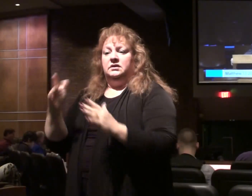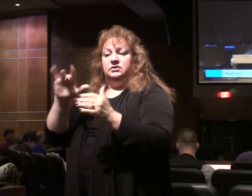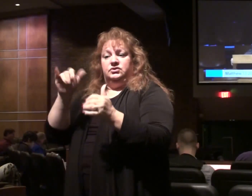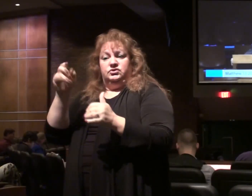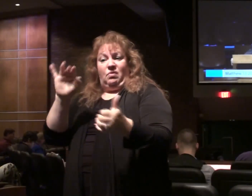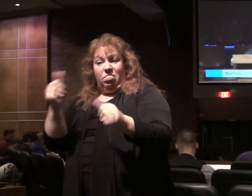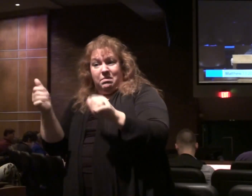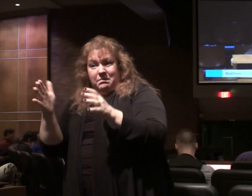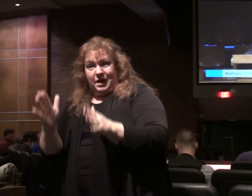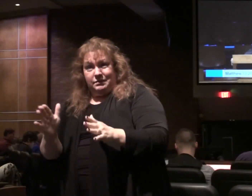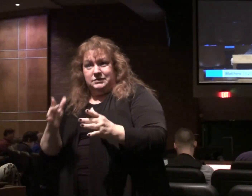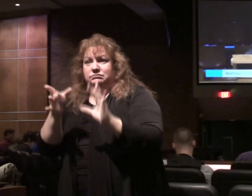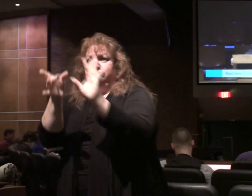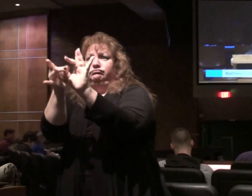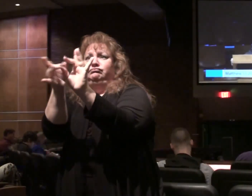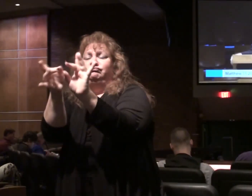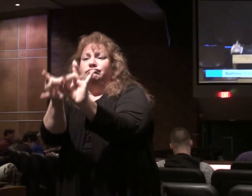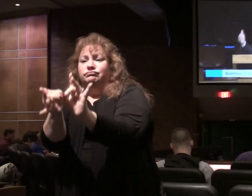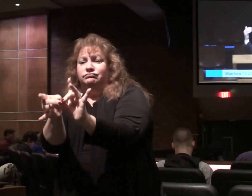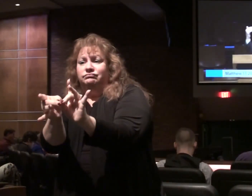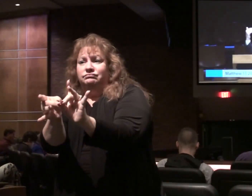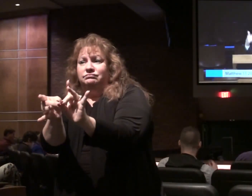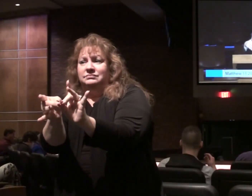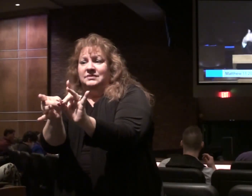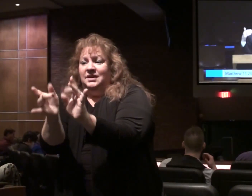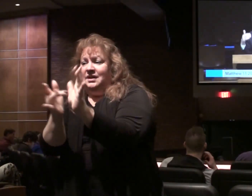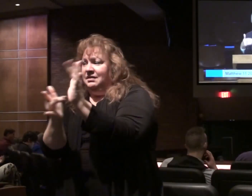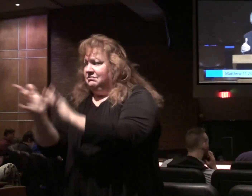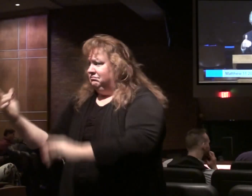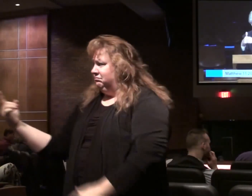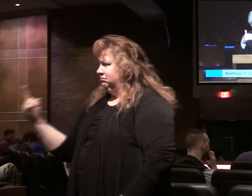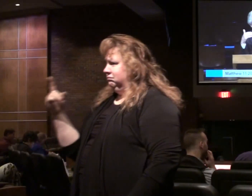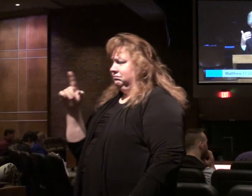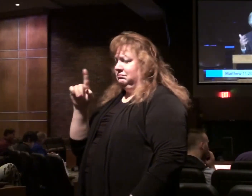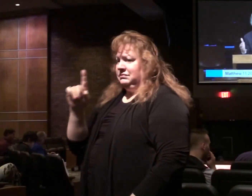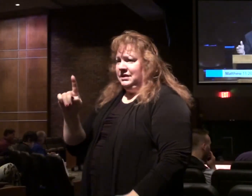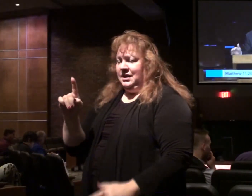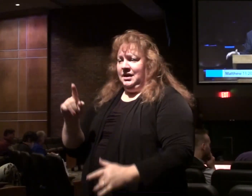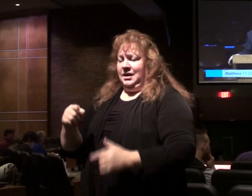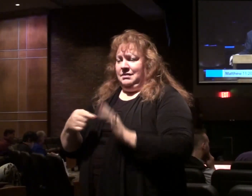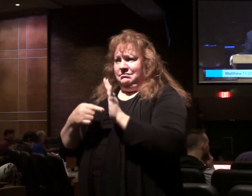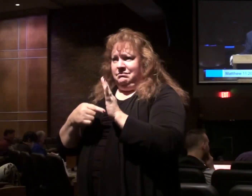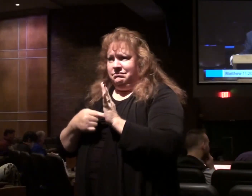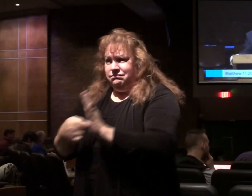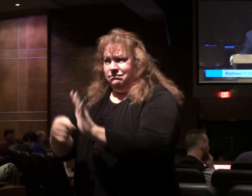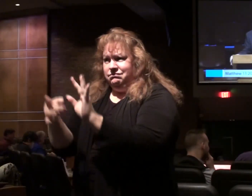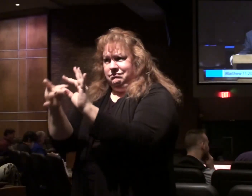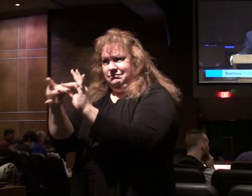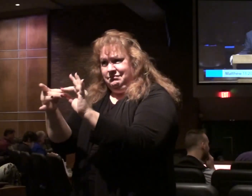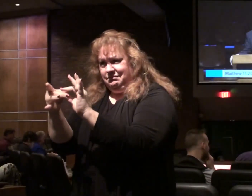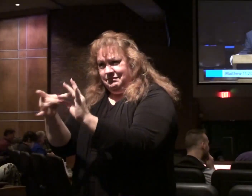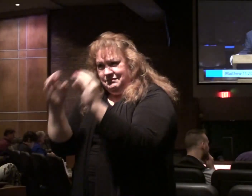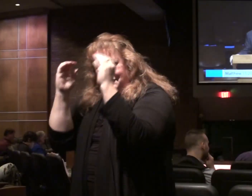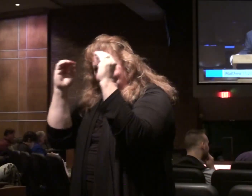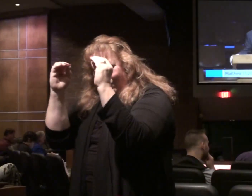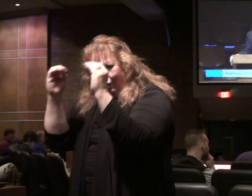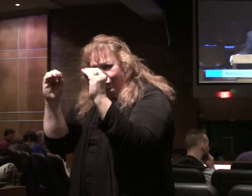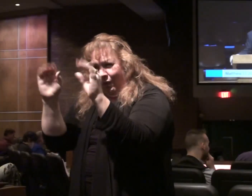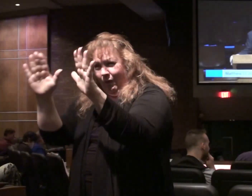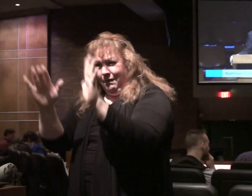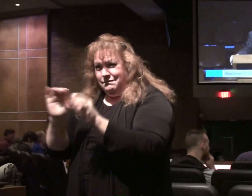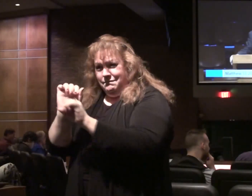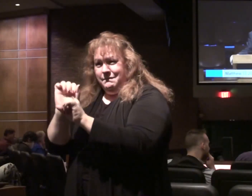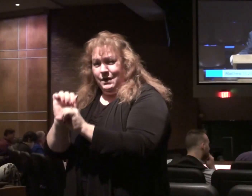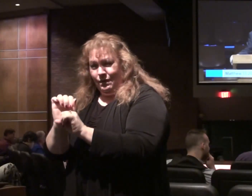the Baptist, but they had the testimony of the life, the teachings, and the miracles of Christ. And